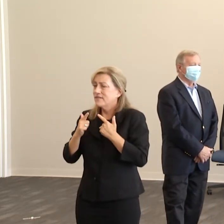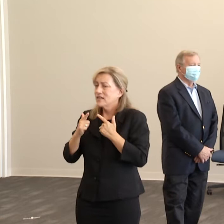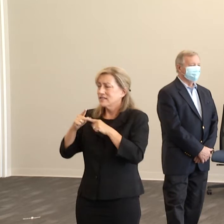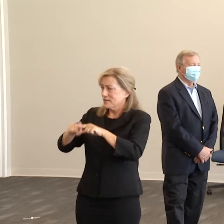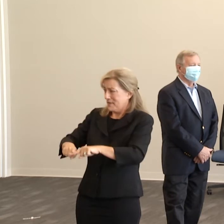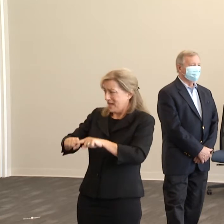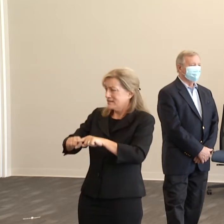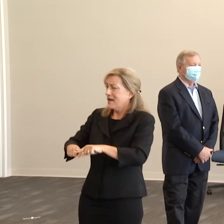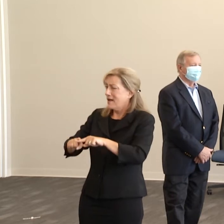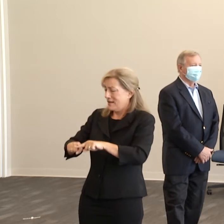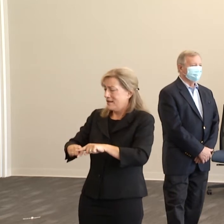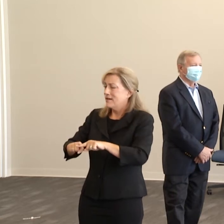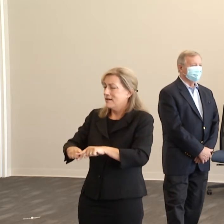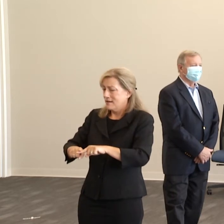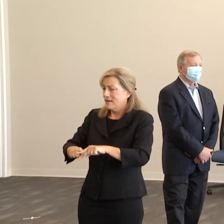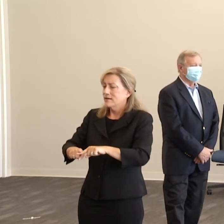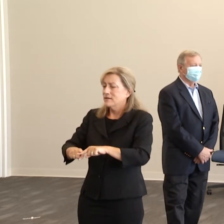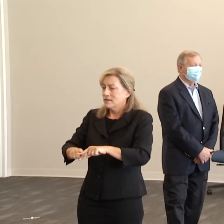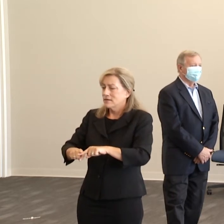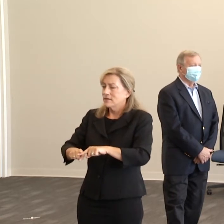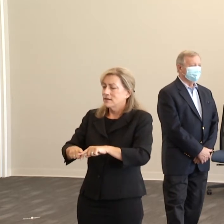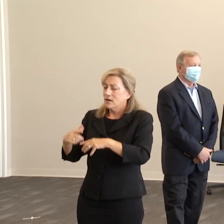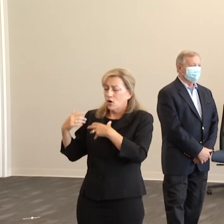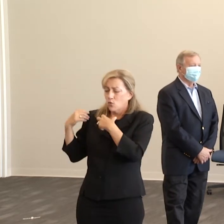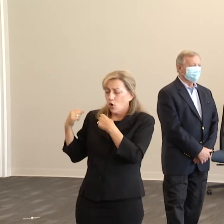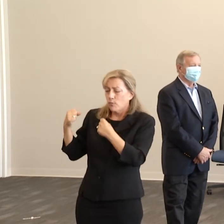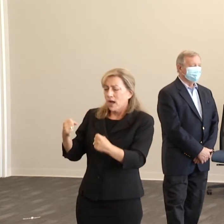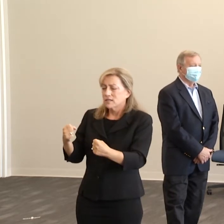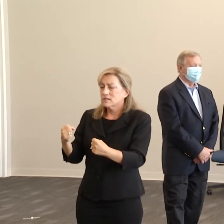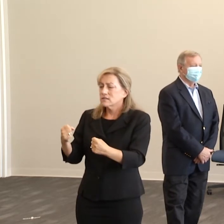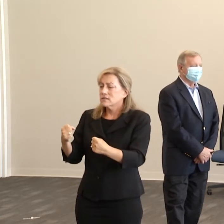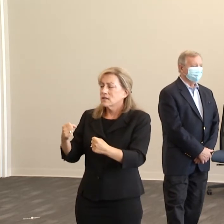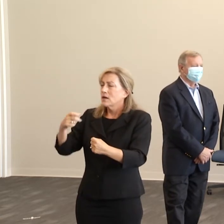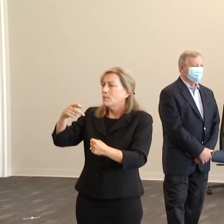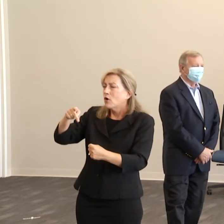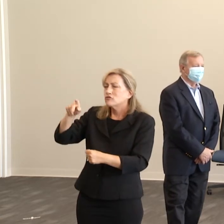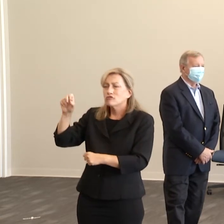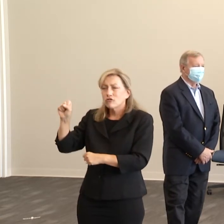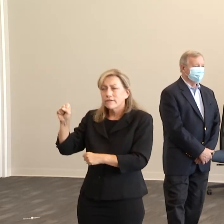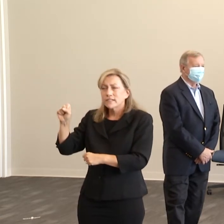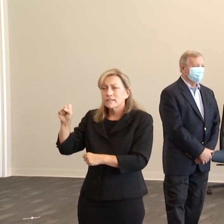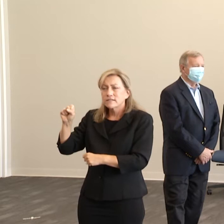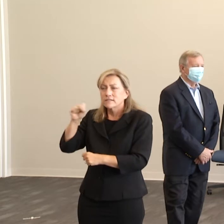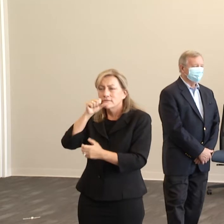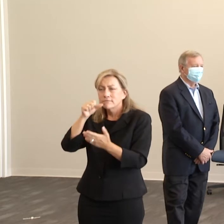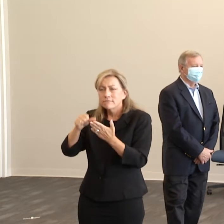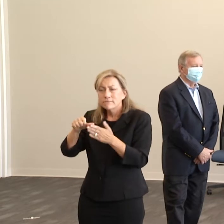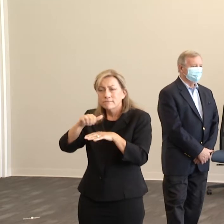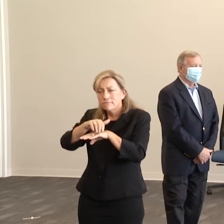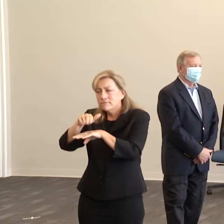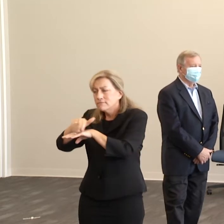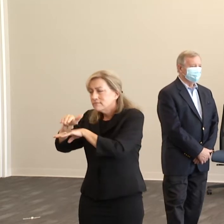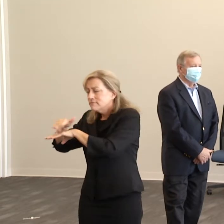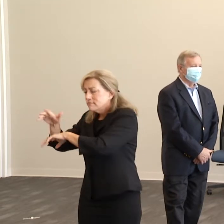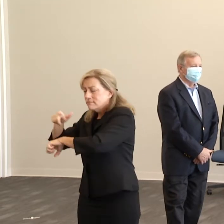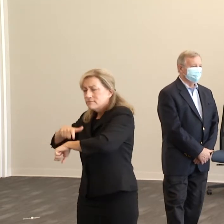on a robust Postal Service and to deliver their